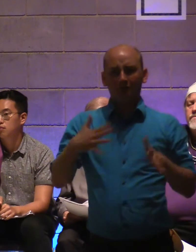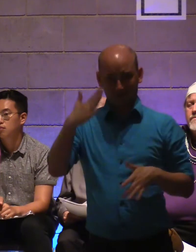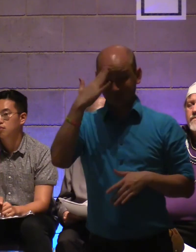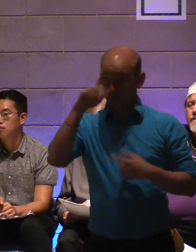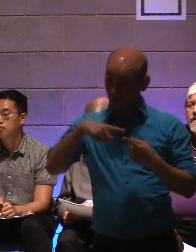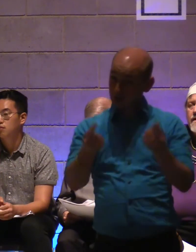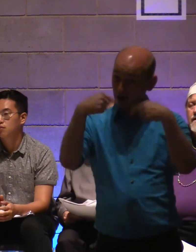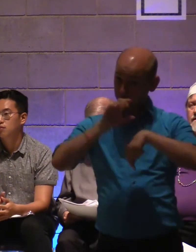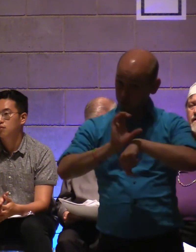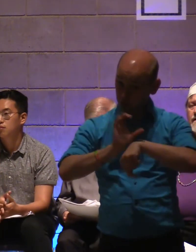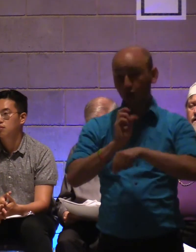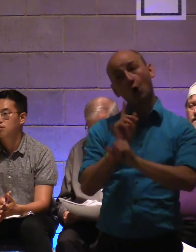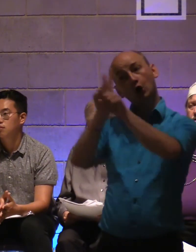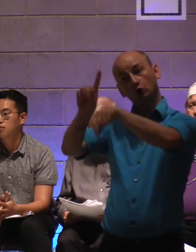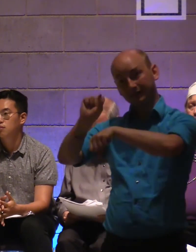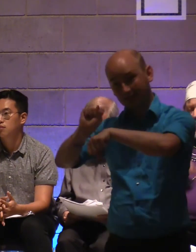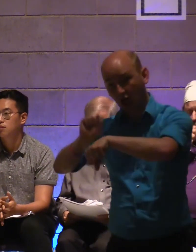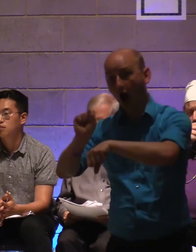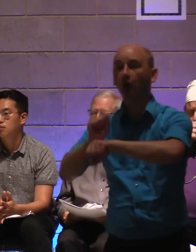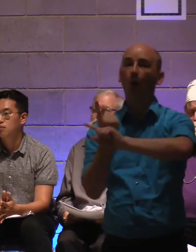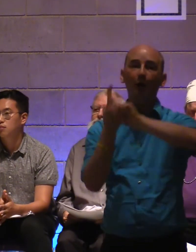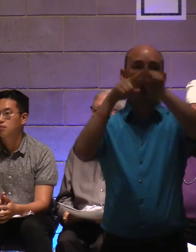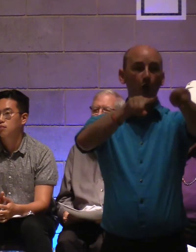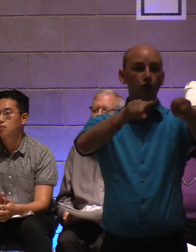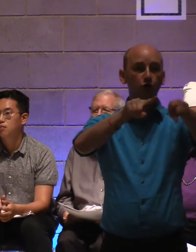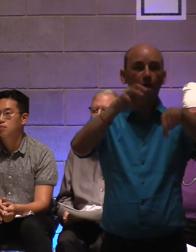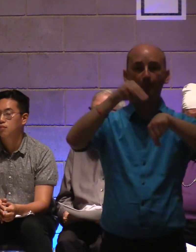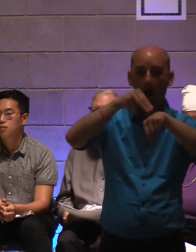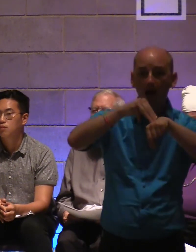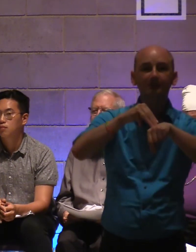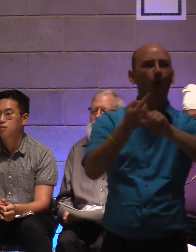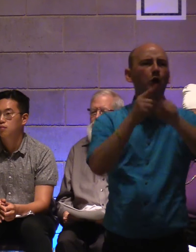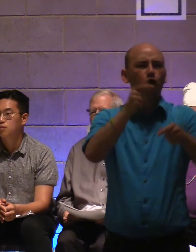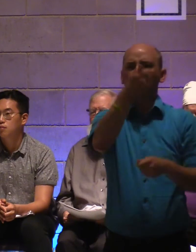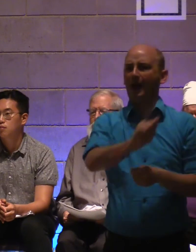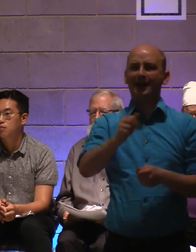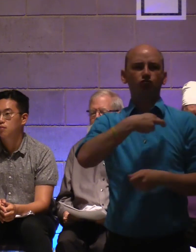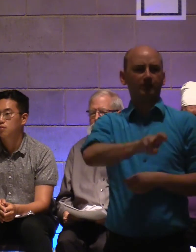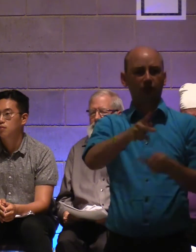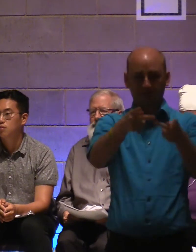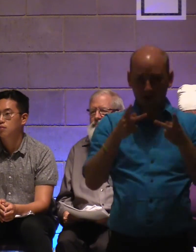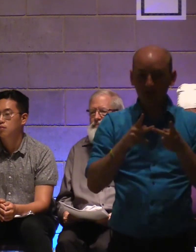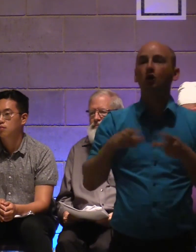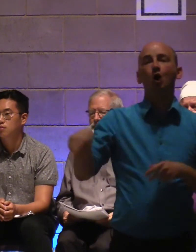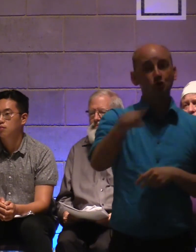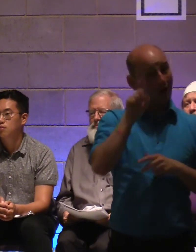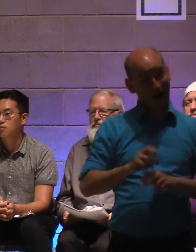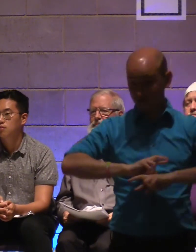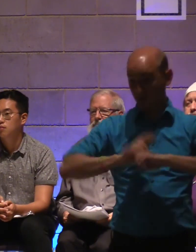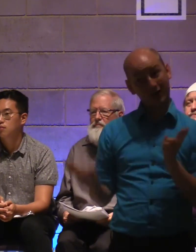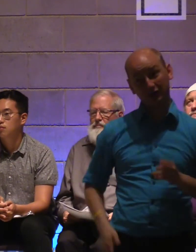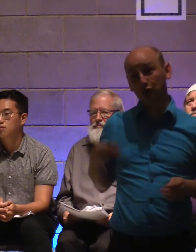church, when you go to a synagogue, when you go to the mosque, when you go to any place of faith, you got to be ready